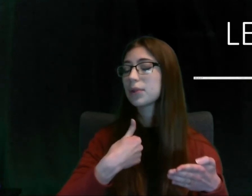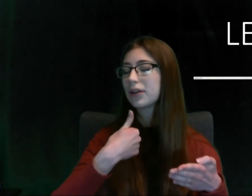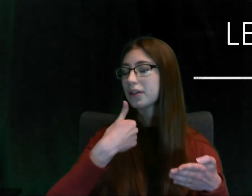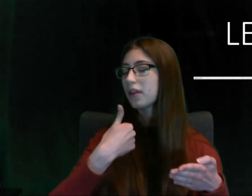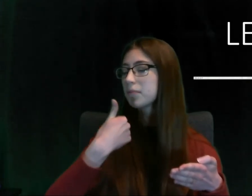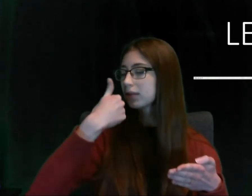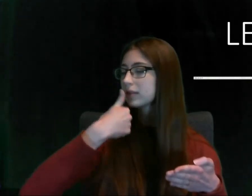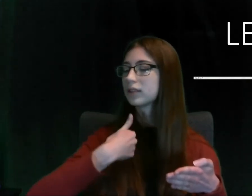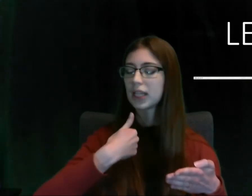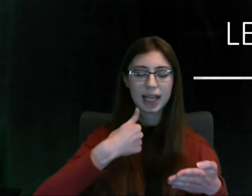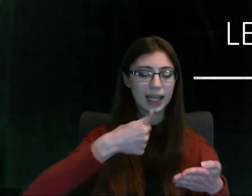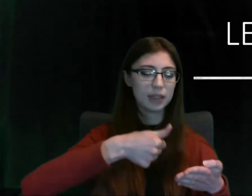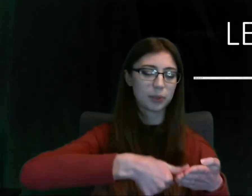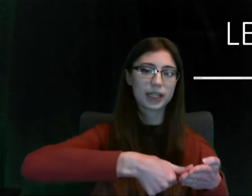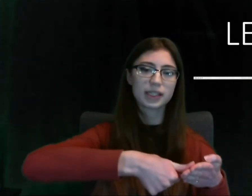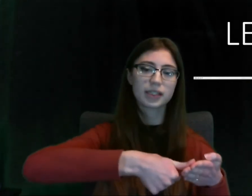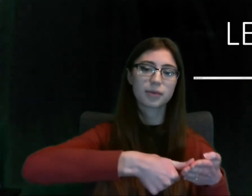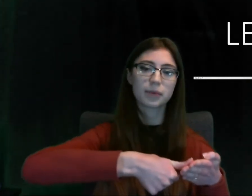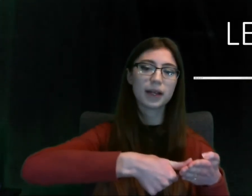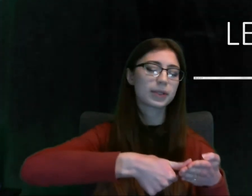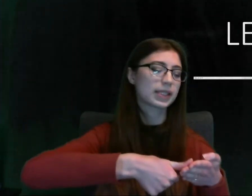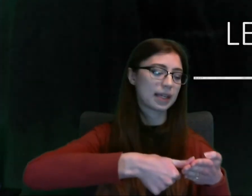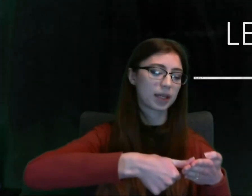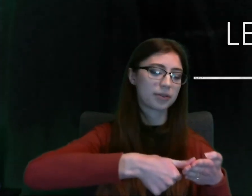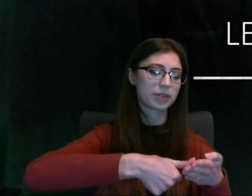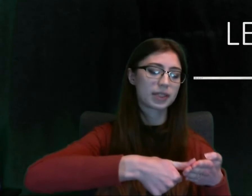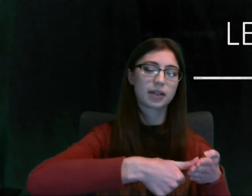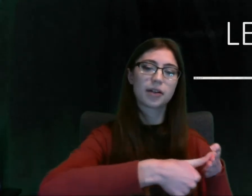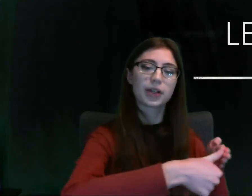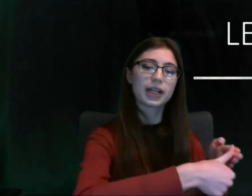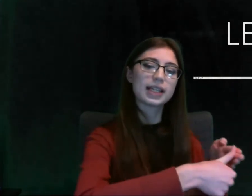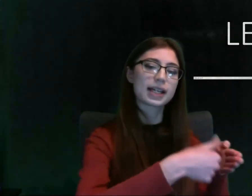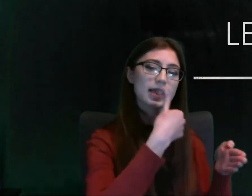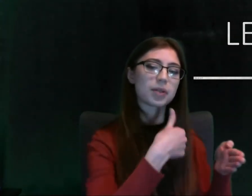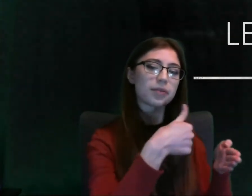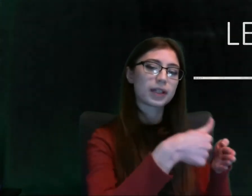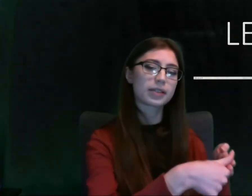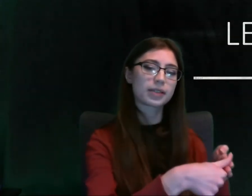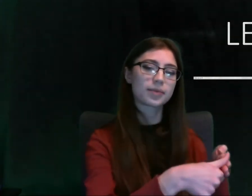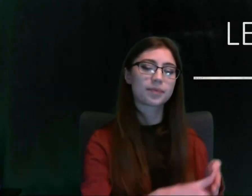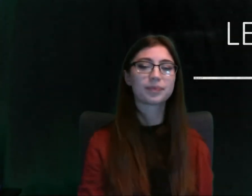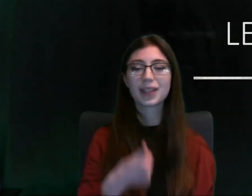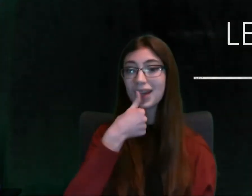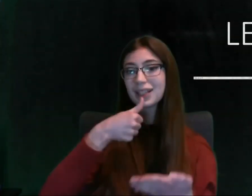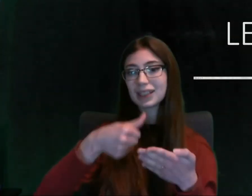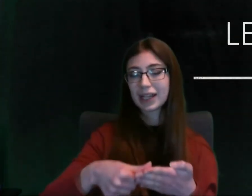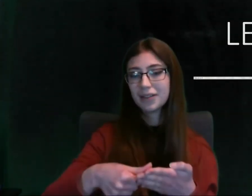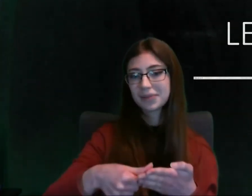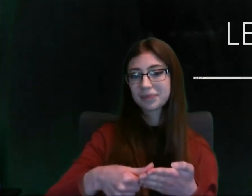your thumb and put it right where the stamp goes, over your index and middle fingers. Letter,